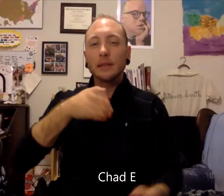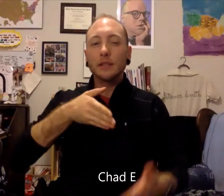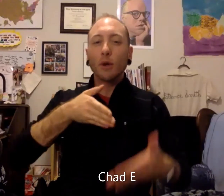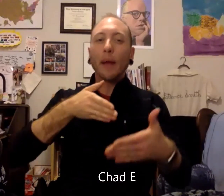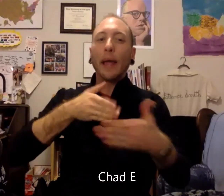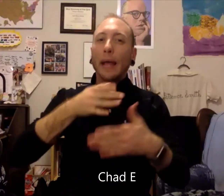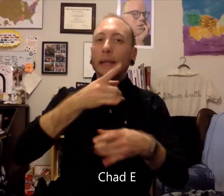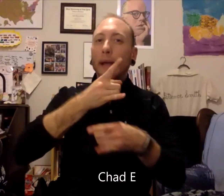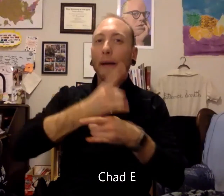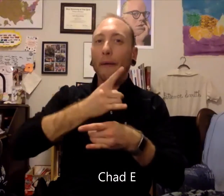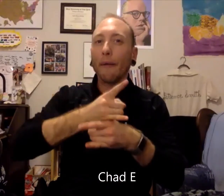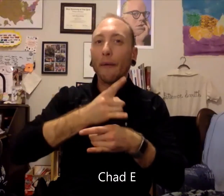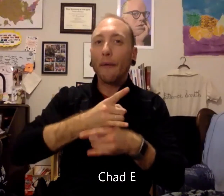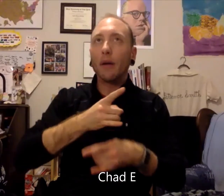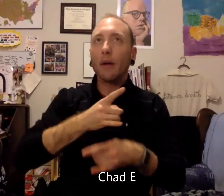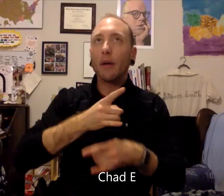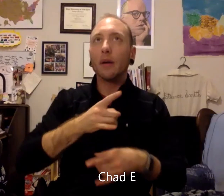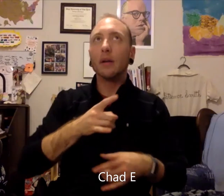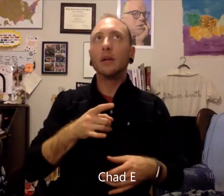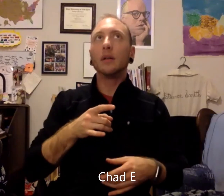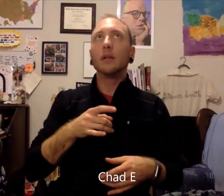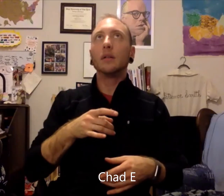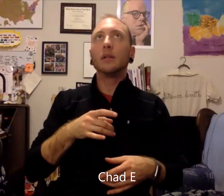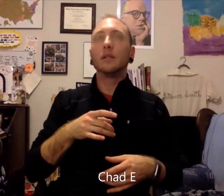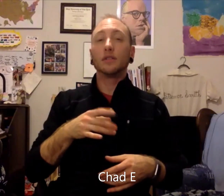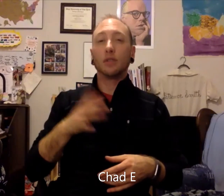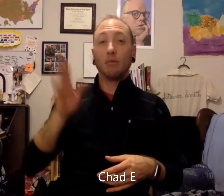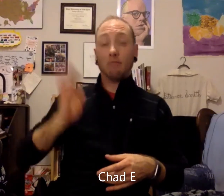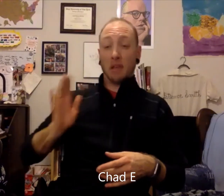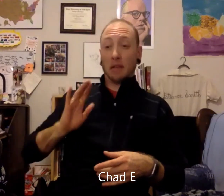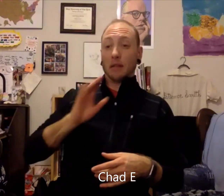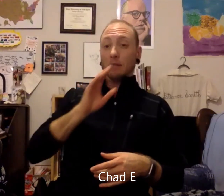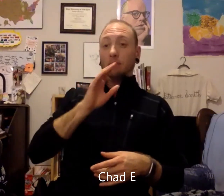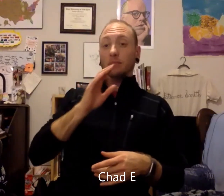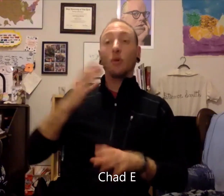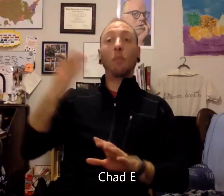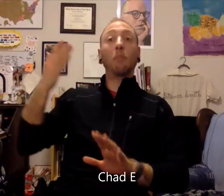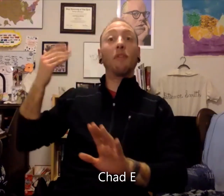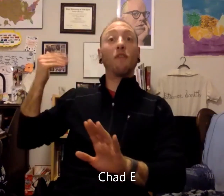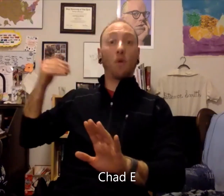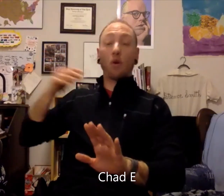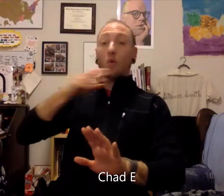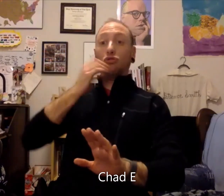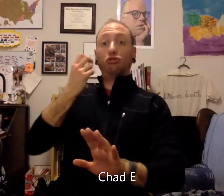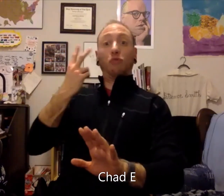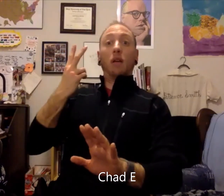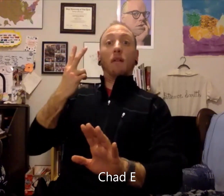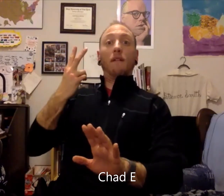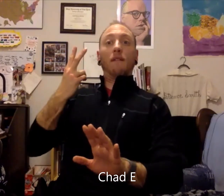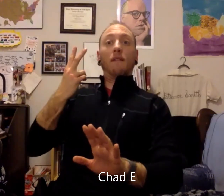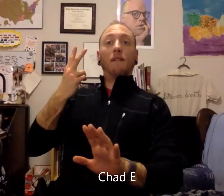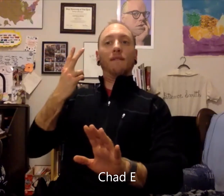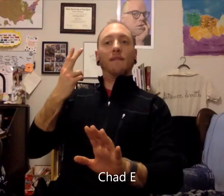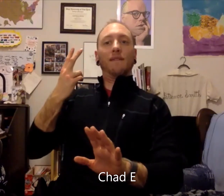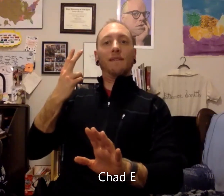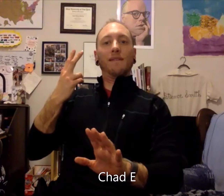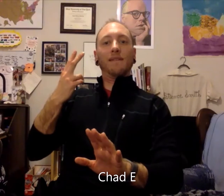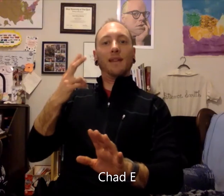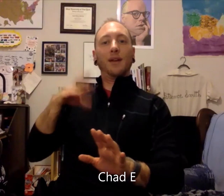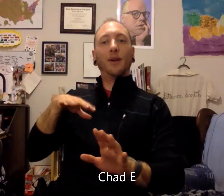5 years before this, I was 12. My friends and I had this bit of insanity where we found this beehive and we started to throw rocks